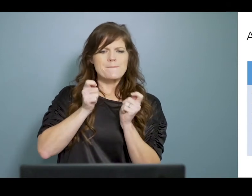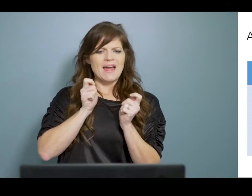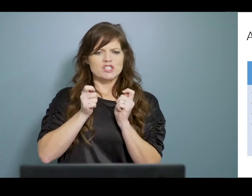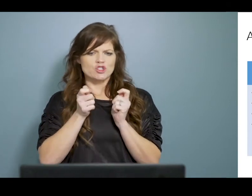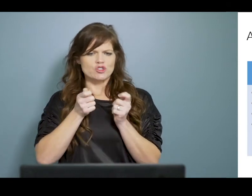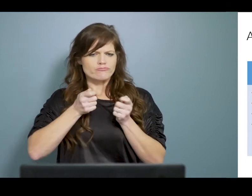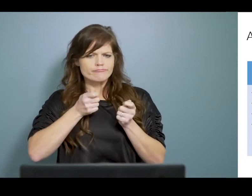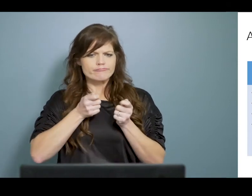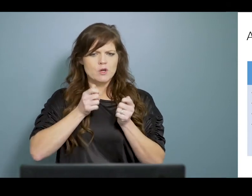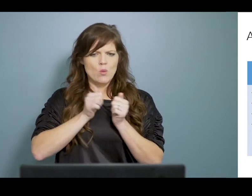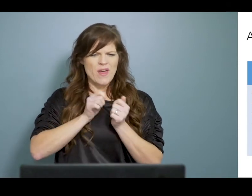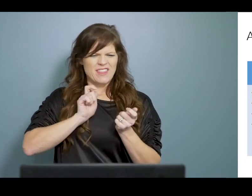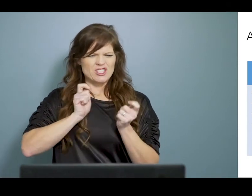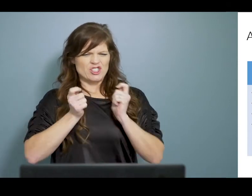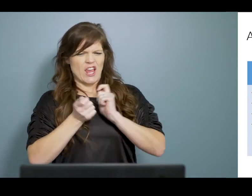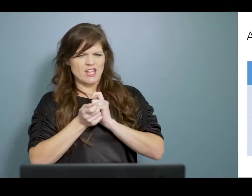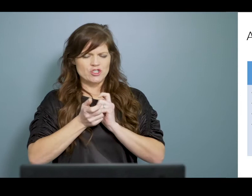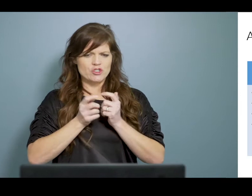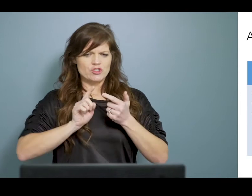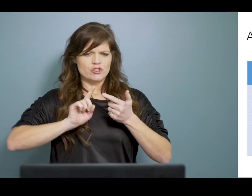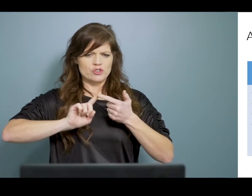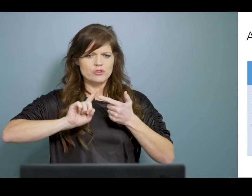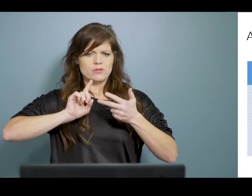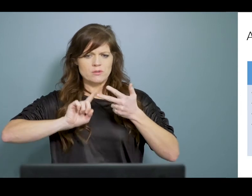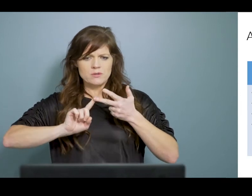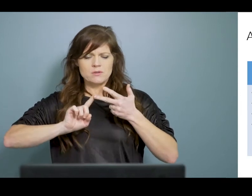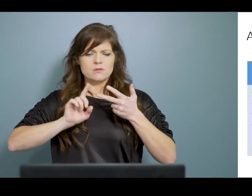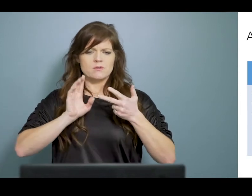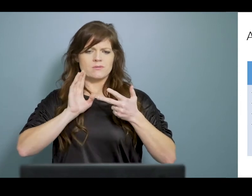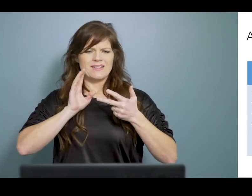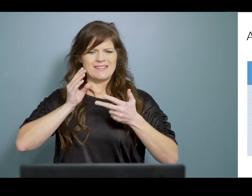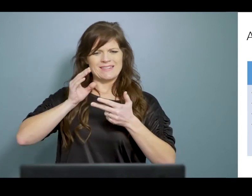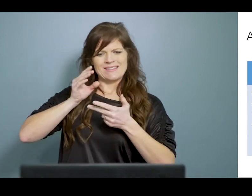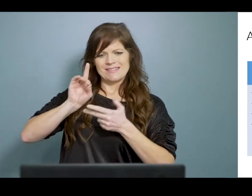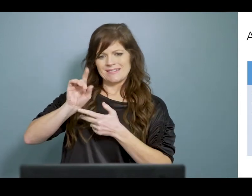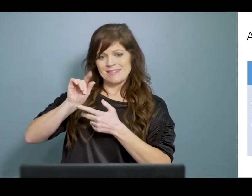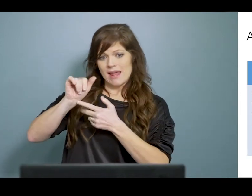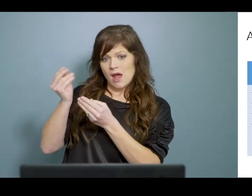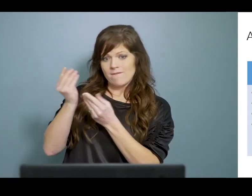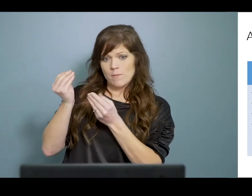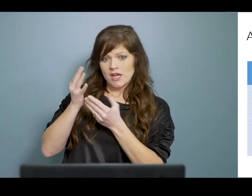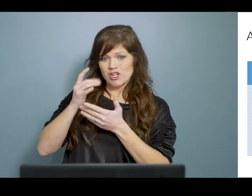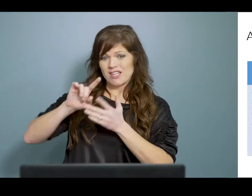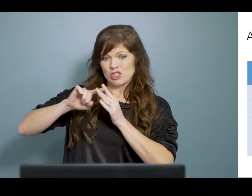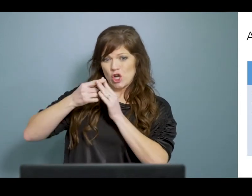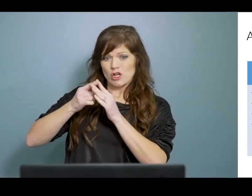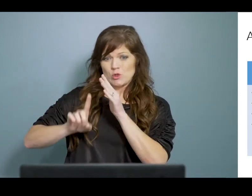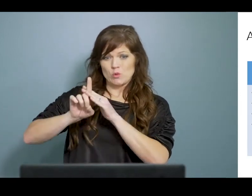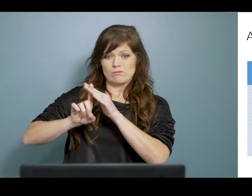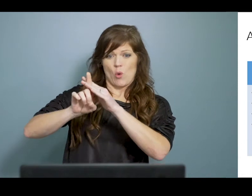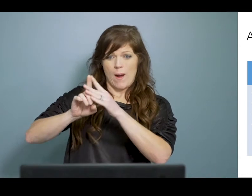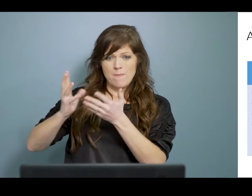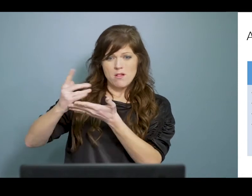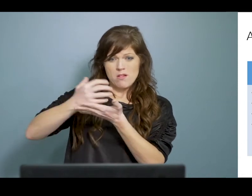of COVID-19 and some of the data that's started to come out, and then really spend